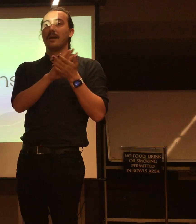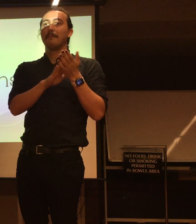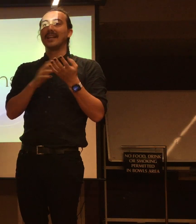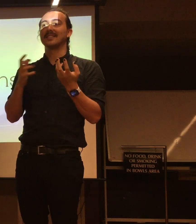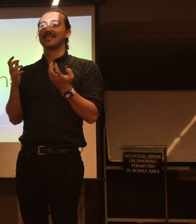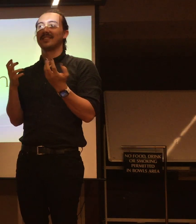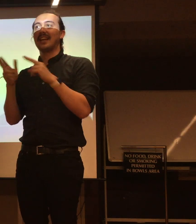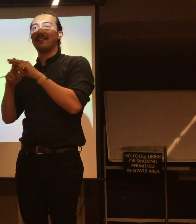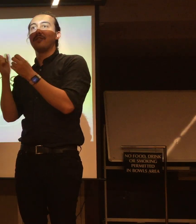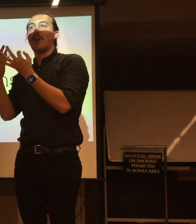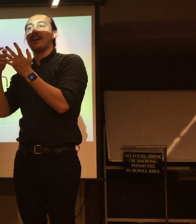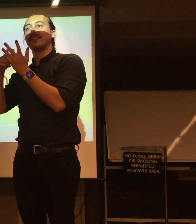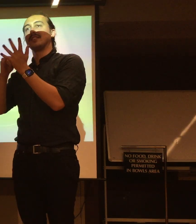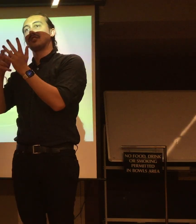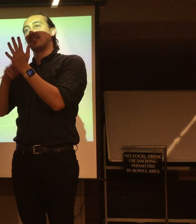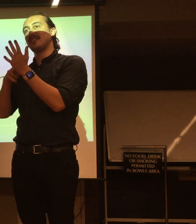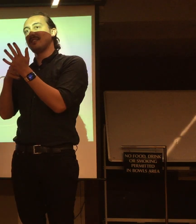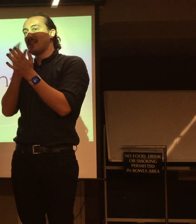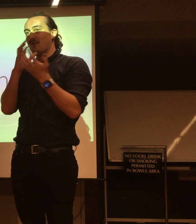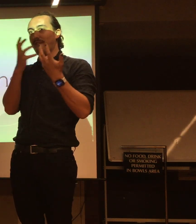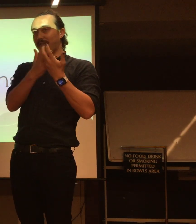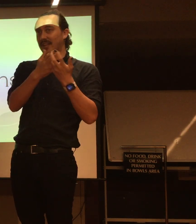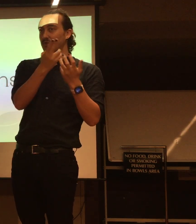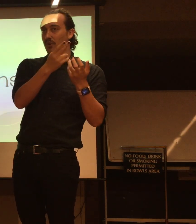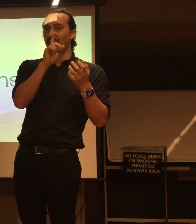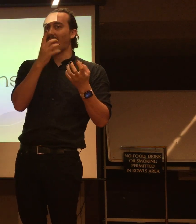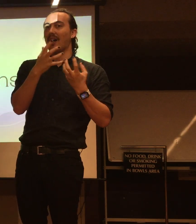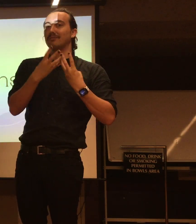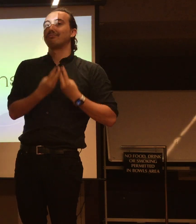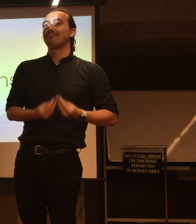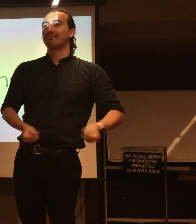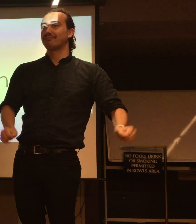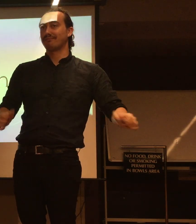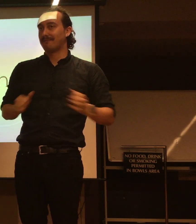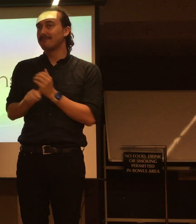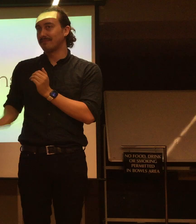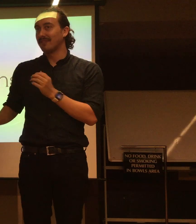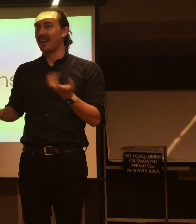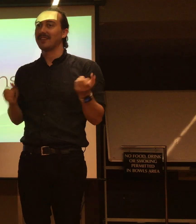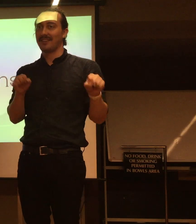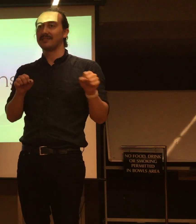Sugar. If you not have insulin, not fit sugar can't.